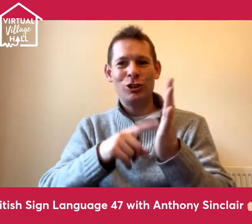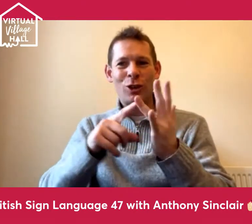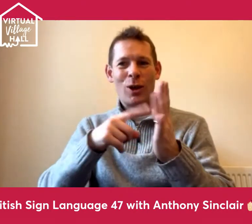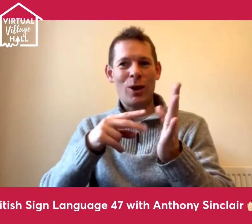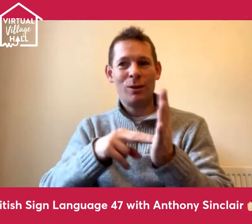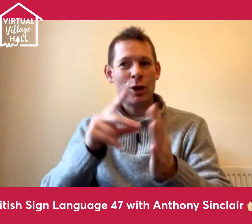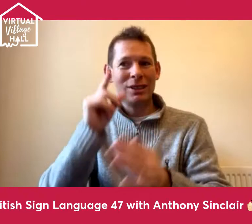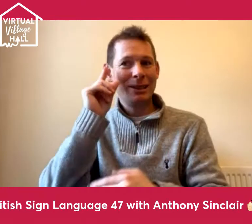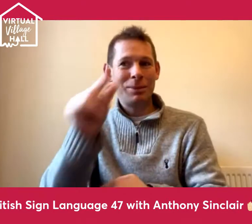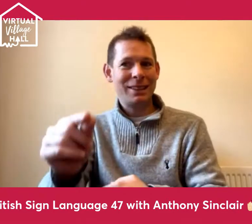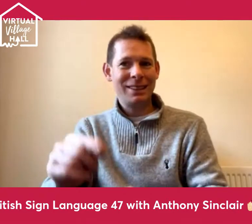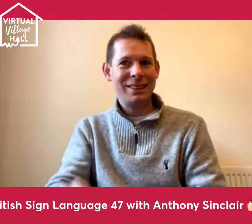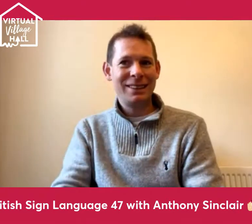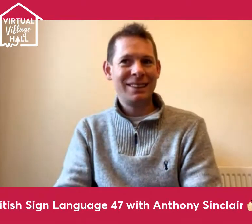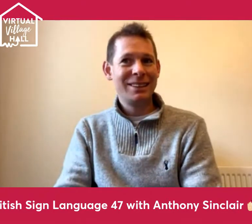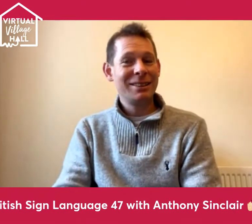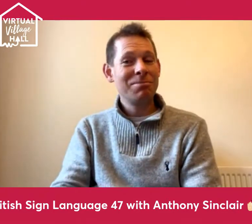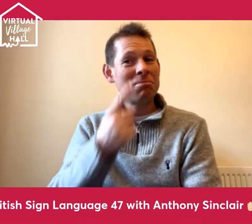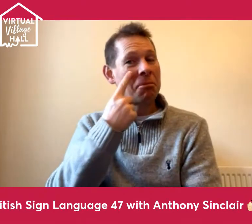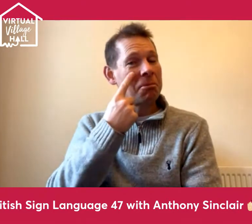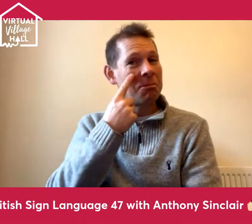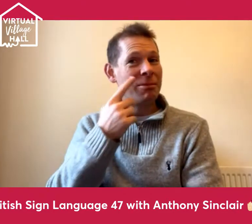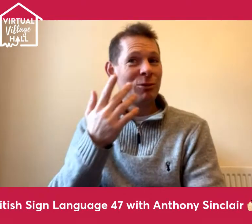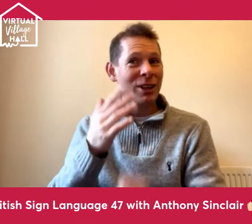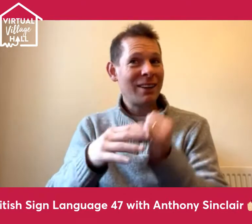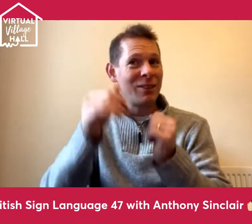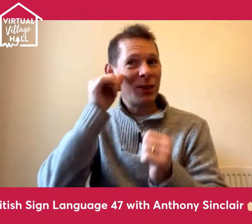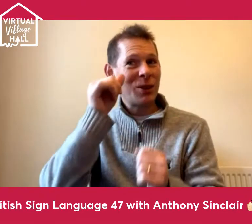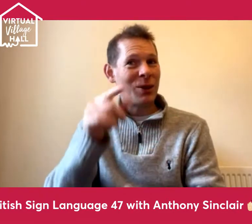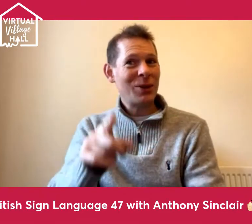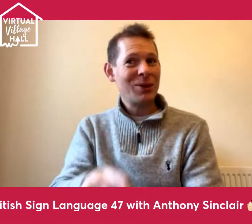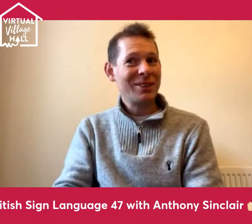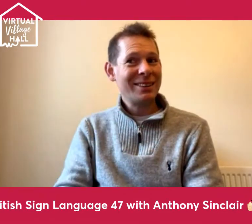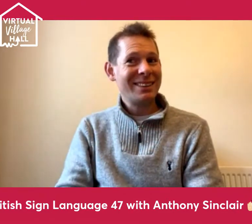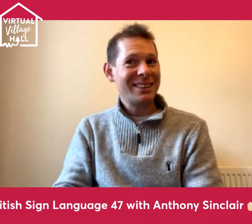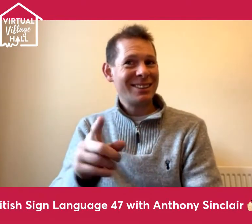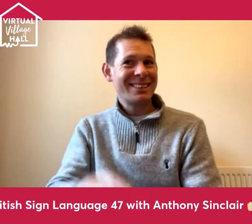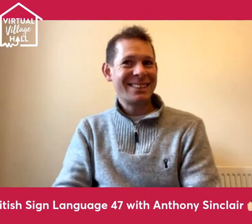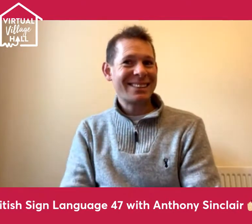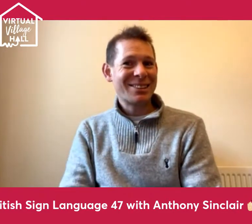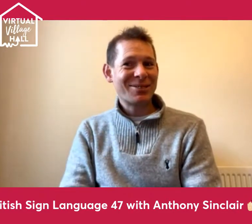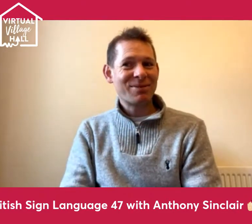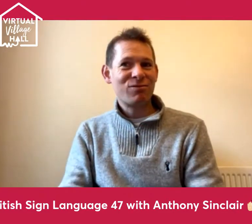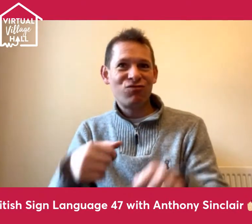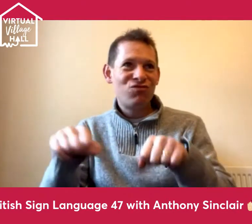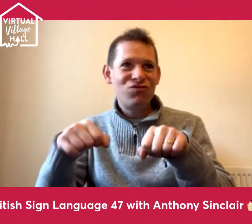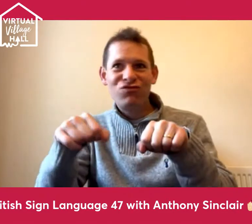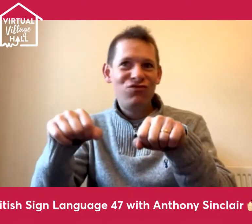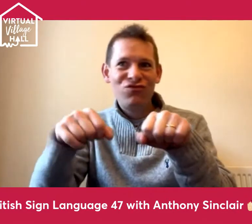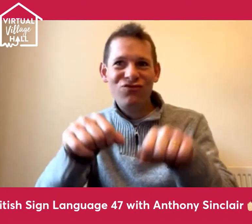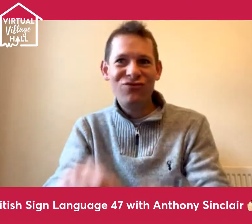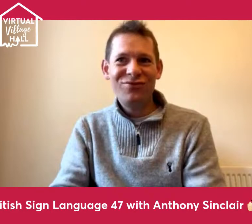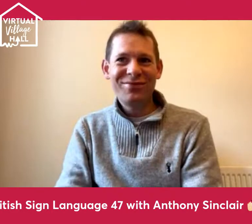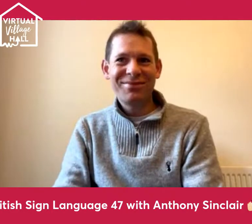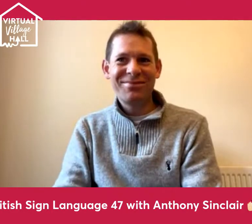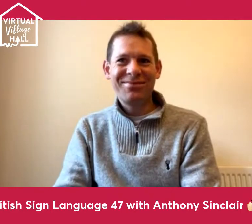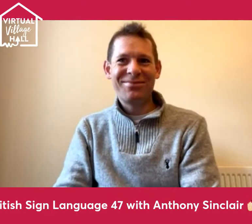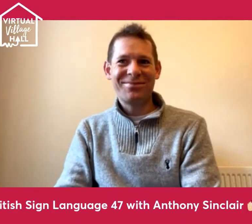Joan, you're not very speedy. Oh, well, you never know. We'll have to keep an eye out for you. We might see you speeding